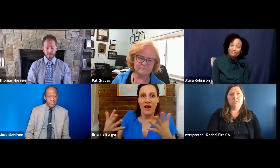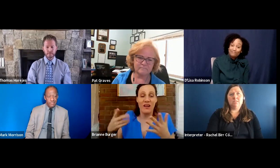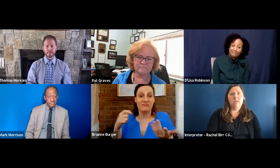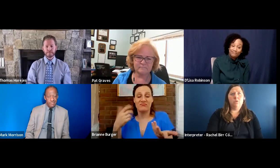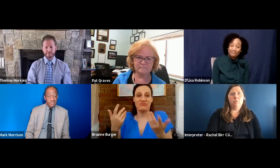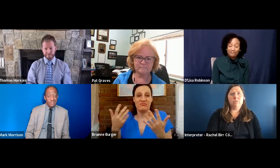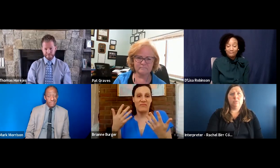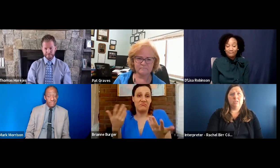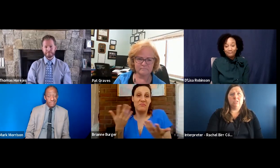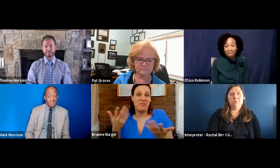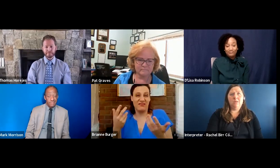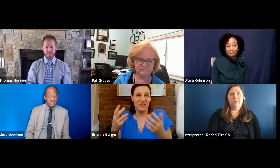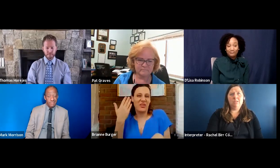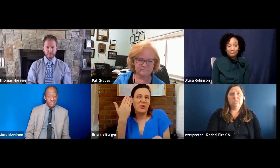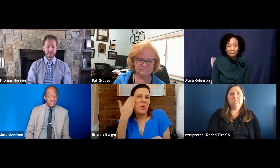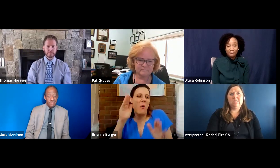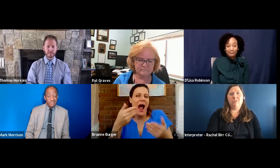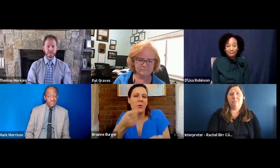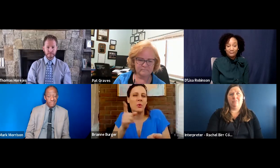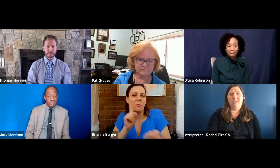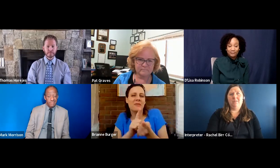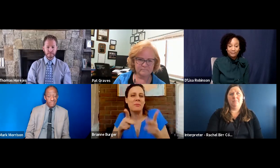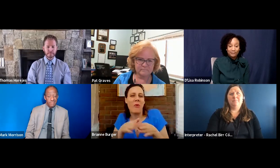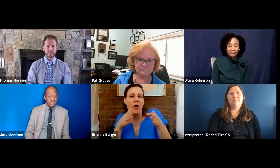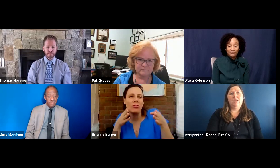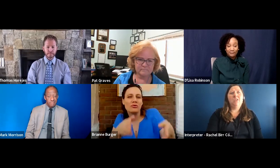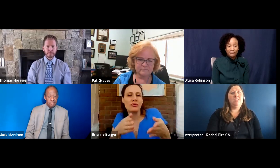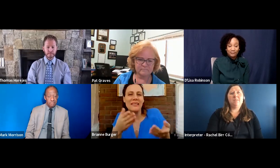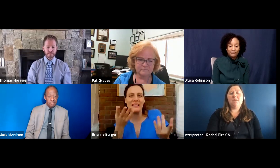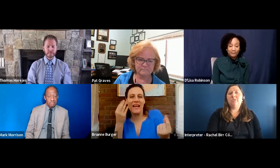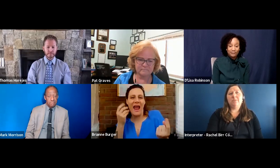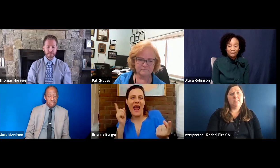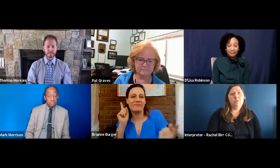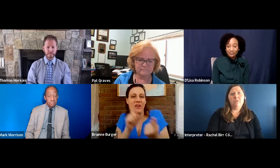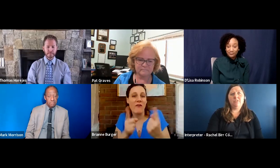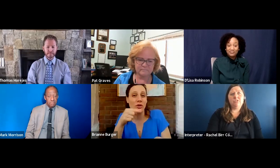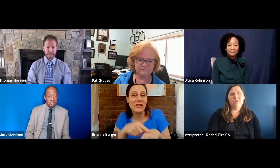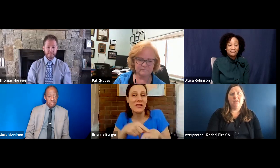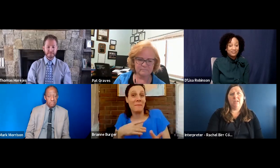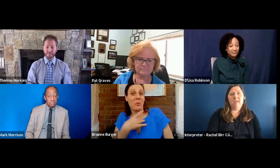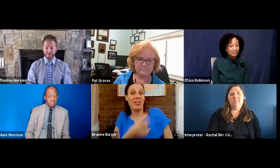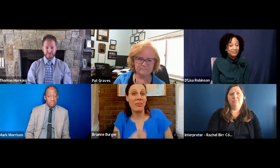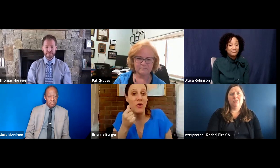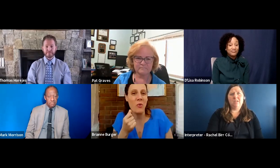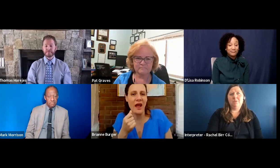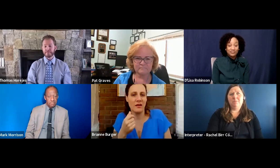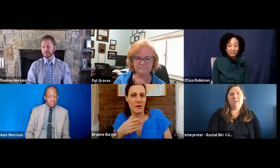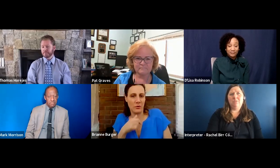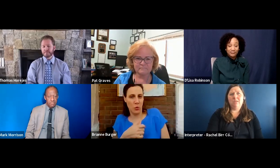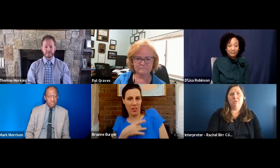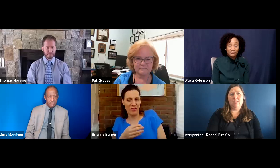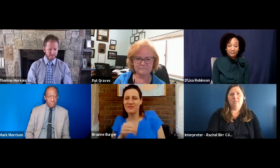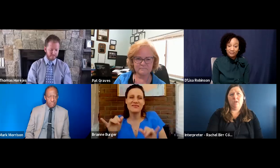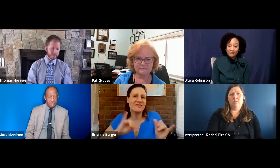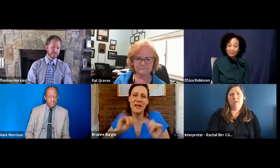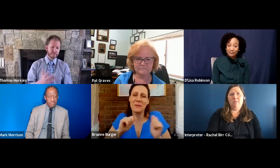the context, not knowing what's going into it. And maybe it just isn't a good fit. You know, sometimes you meet someone on the street and the first time you met, you